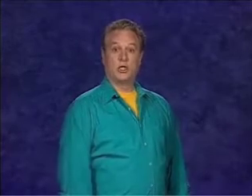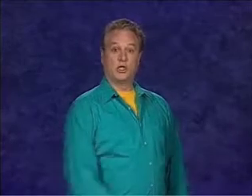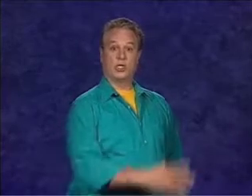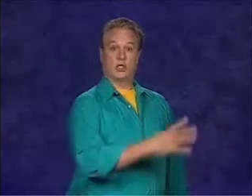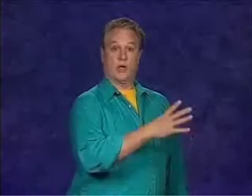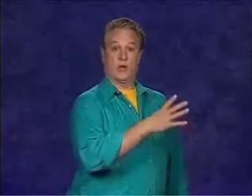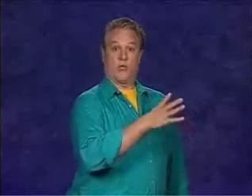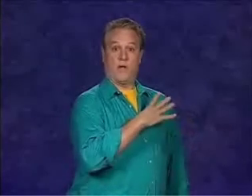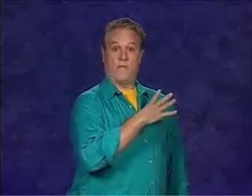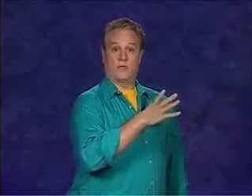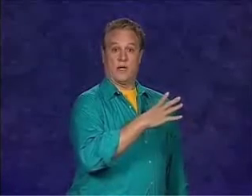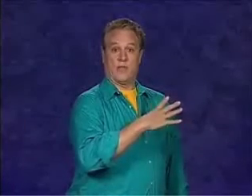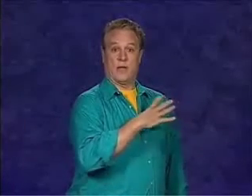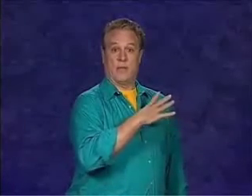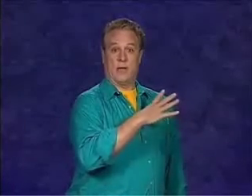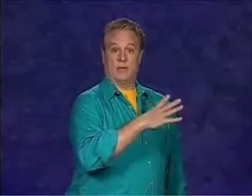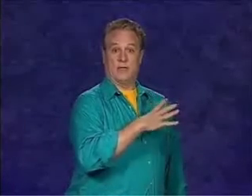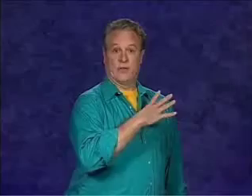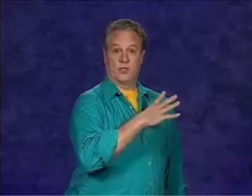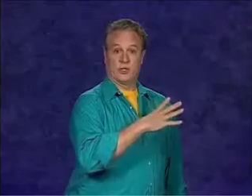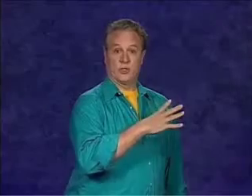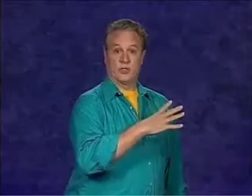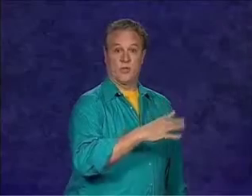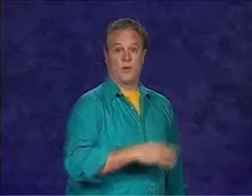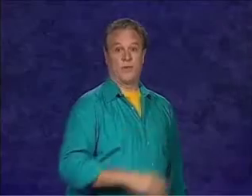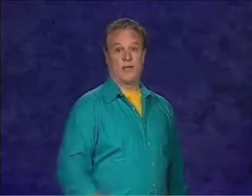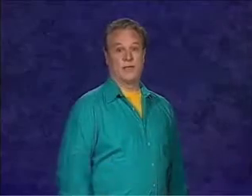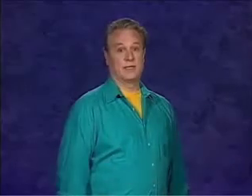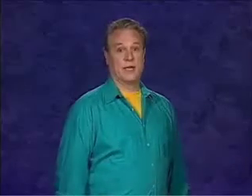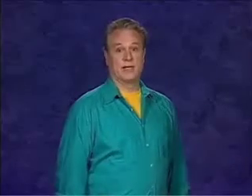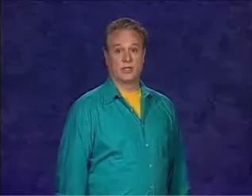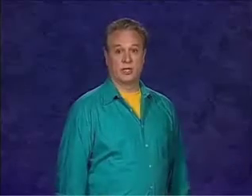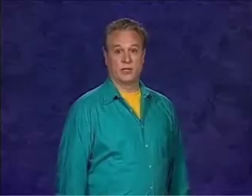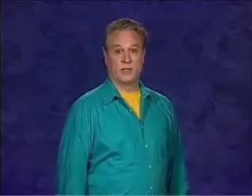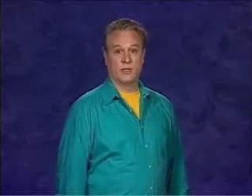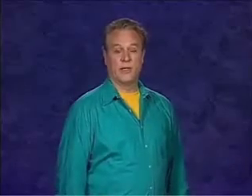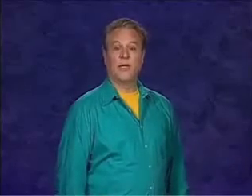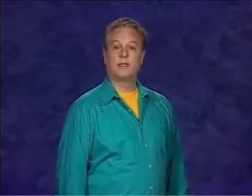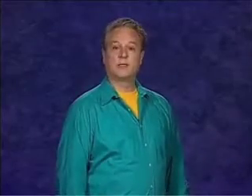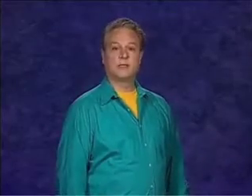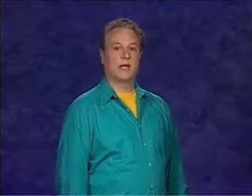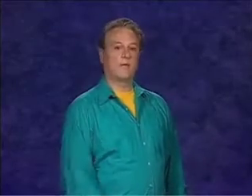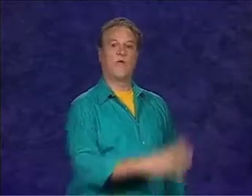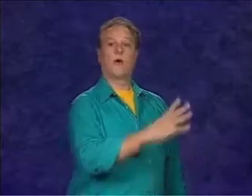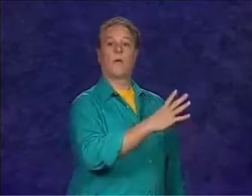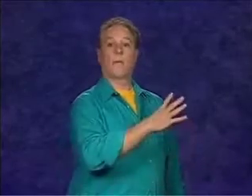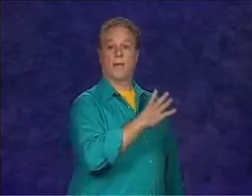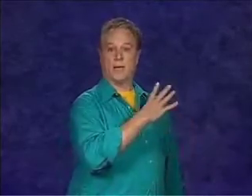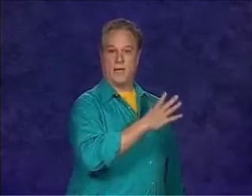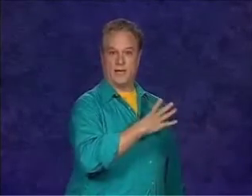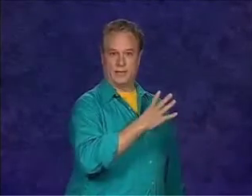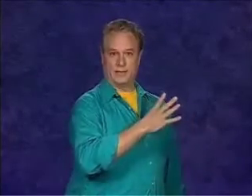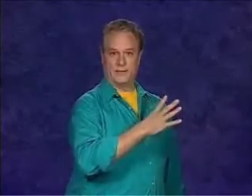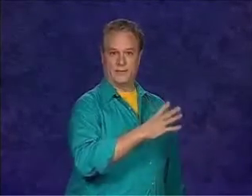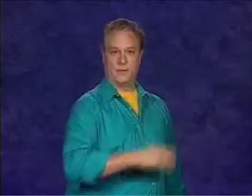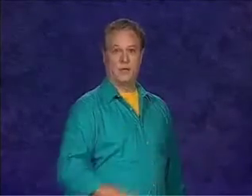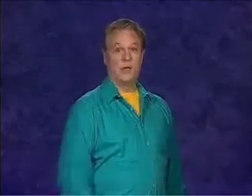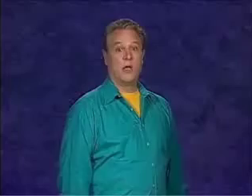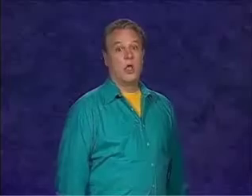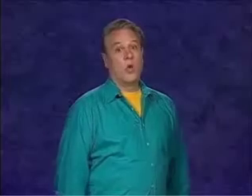Just showing the ruffles on the blouses and the shirts worn by these ladies and gentlemen is a sign for polite.